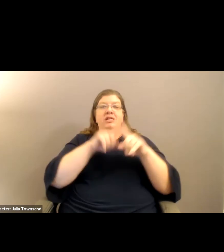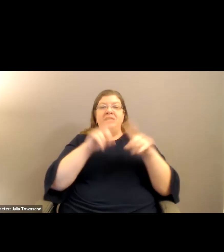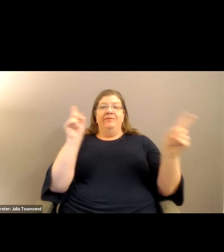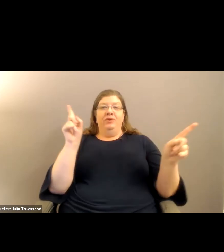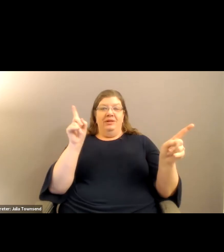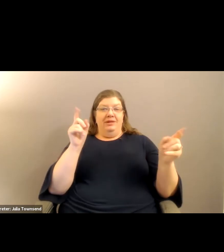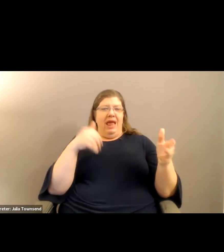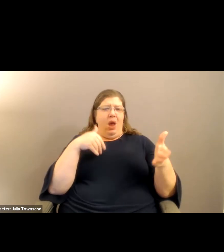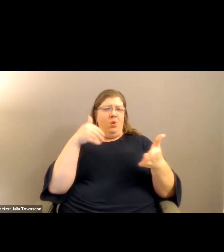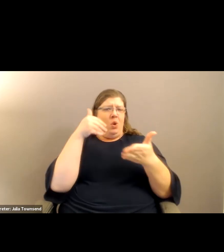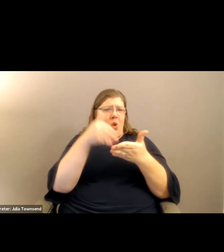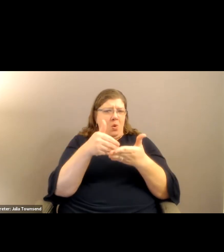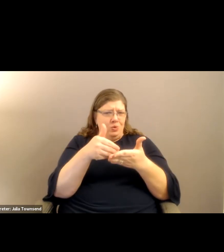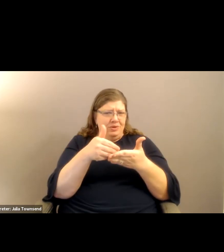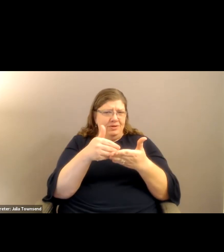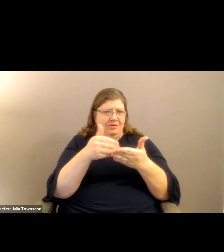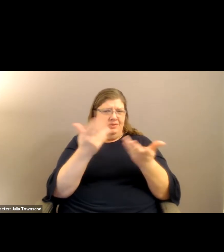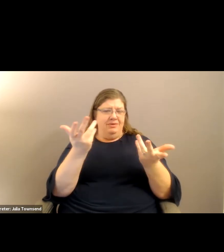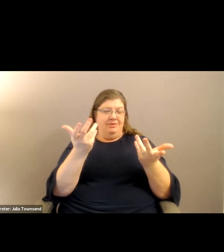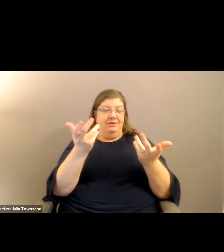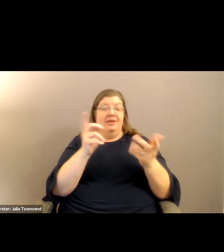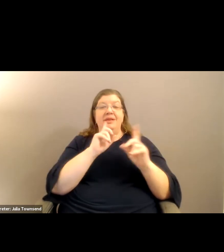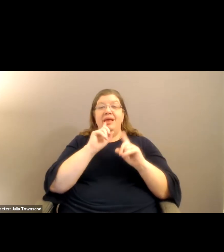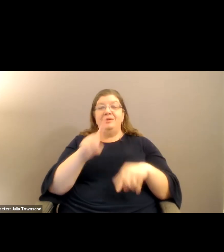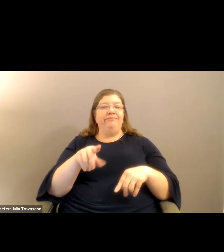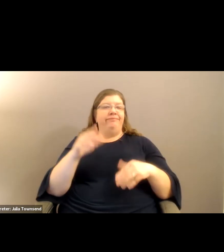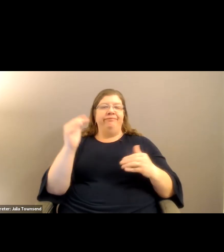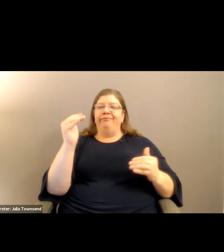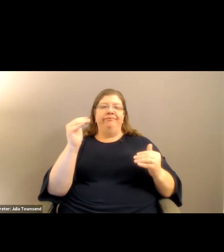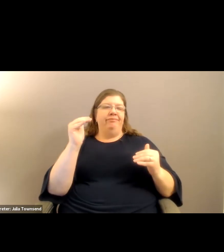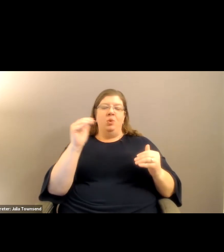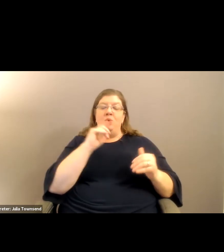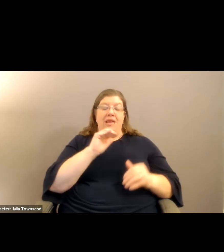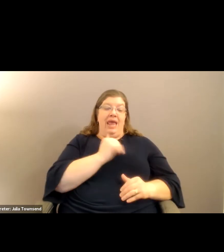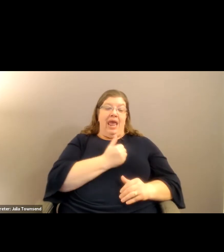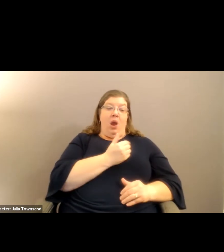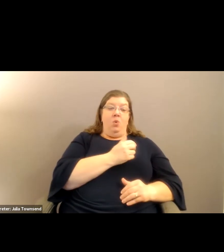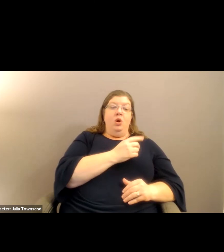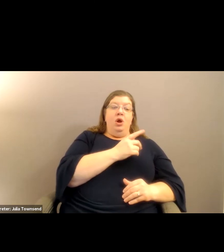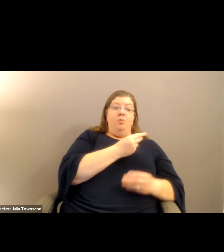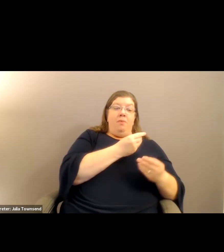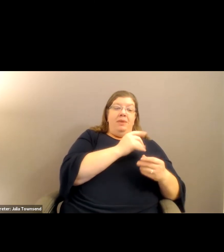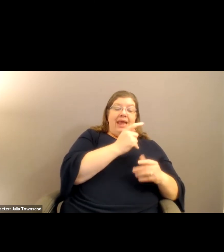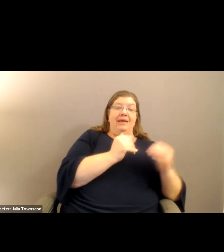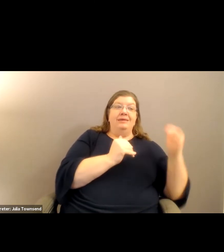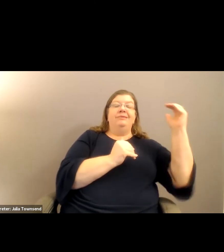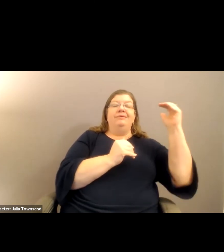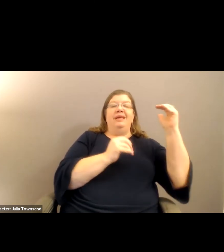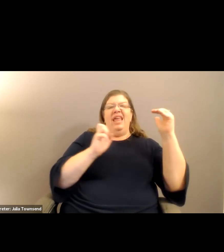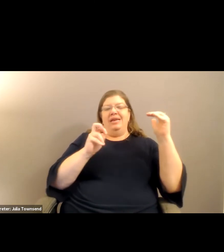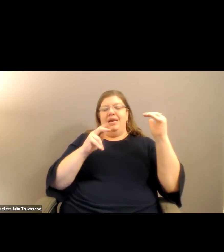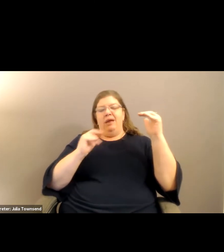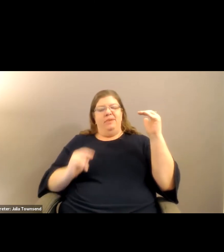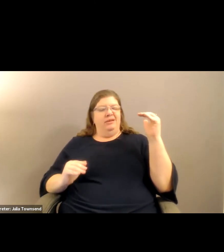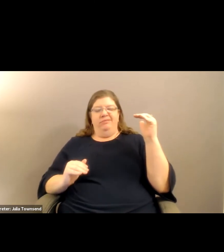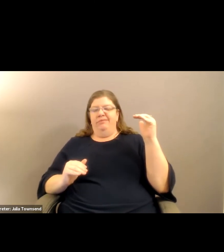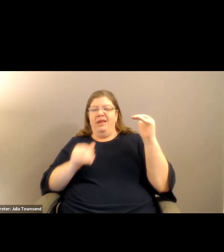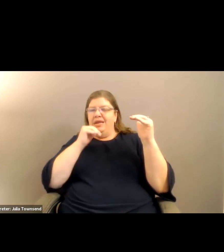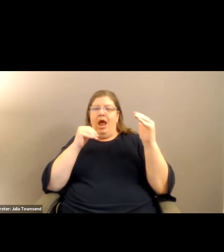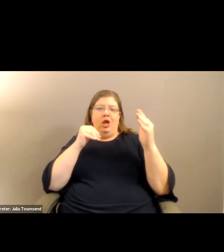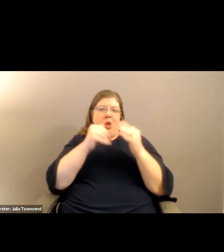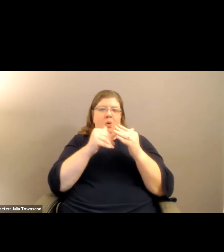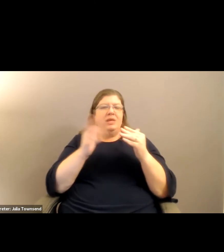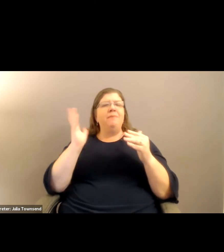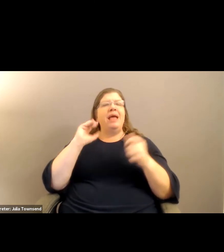Are we close? And the answer is we're not that close, which I know in past years we've kind of gone in and